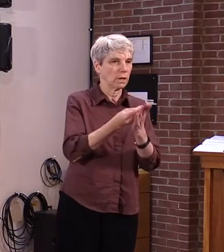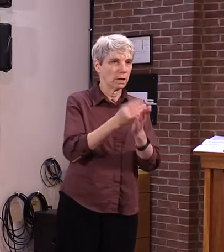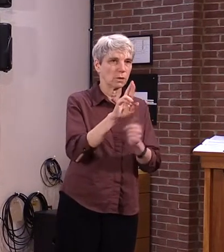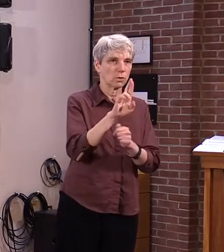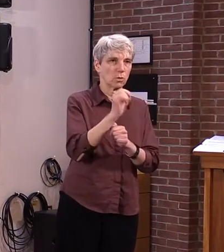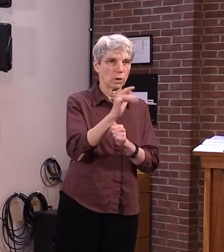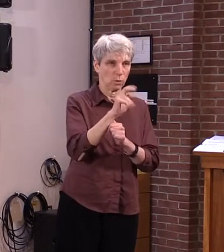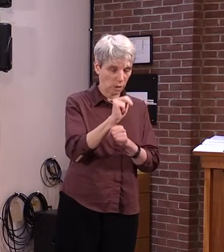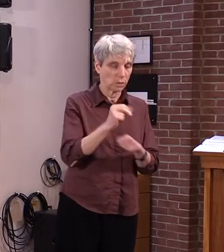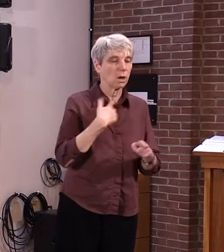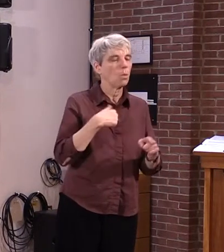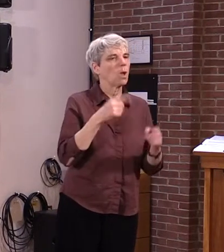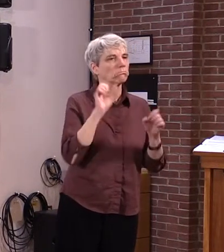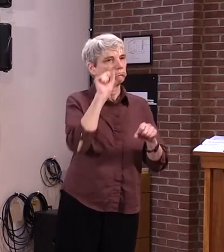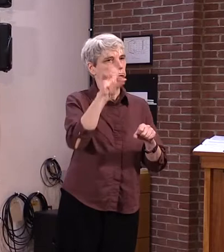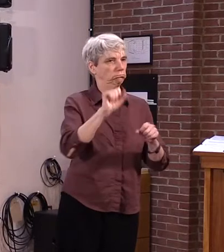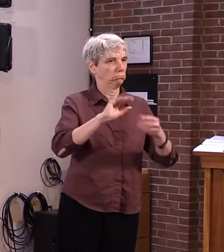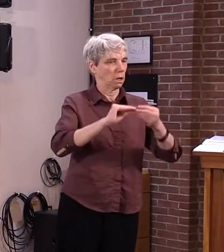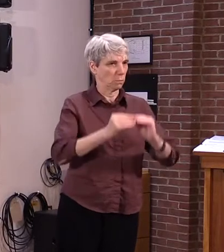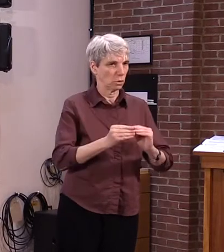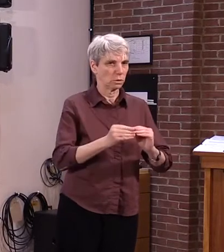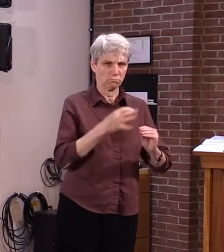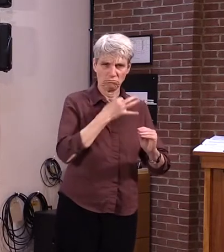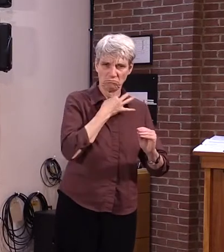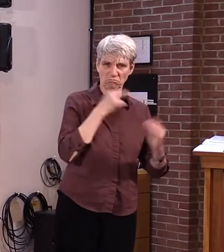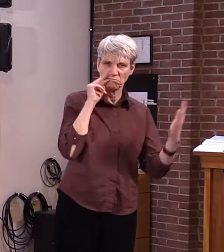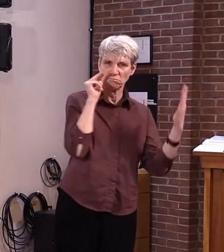data presentation. As always, you can follow along at